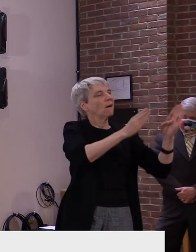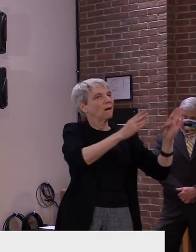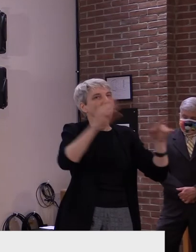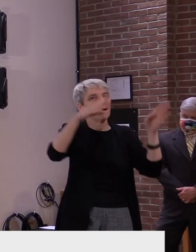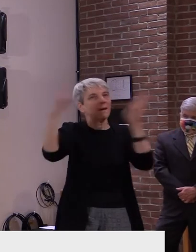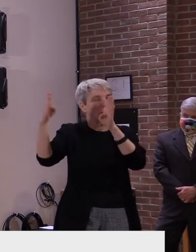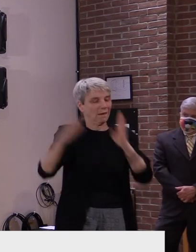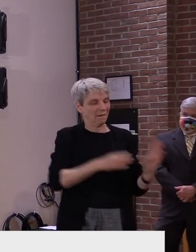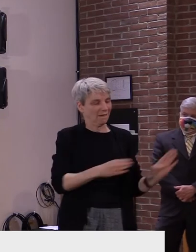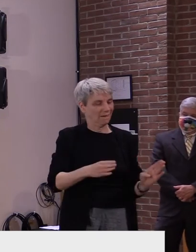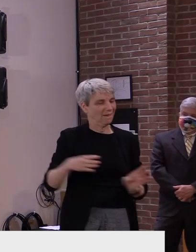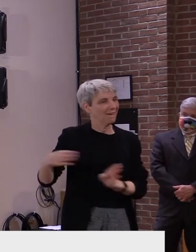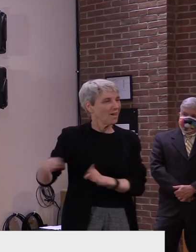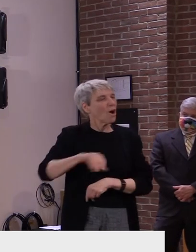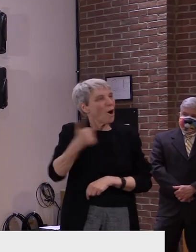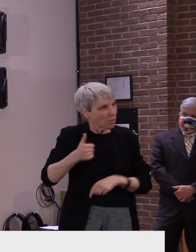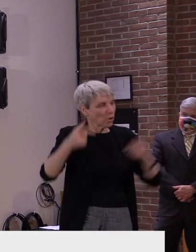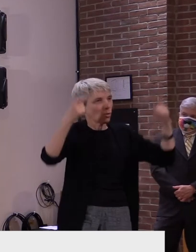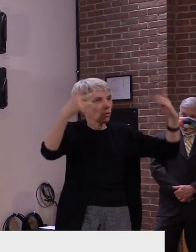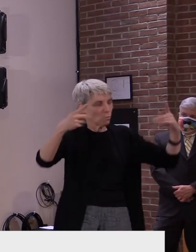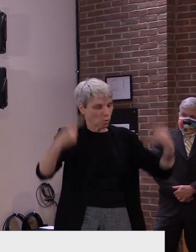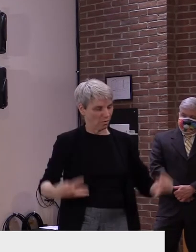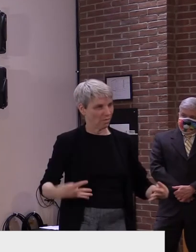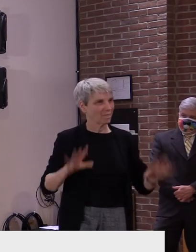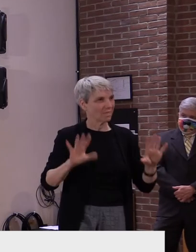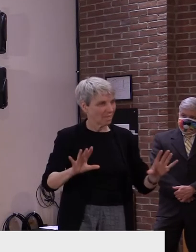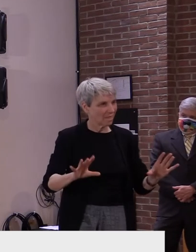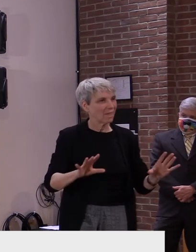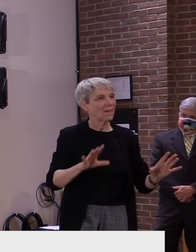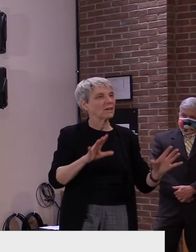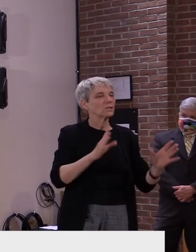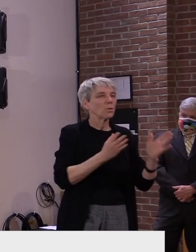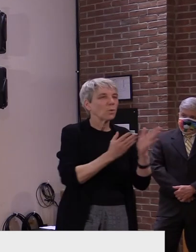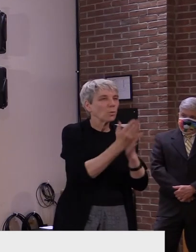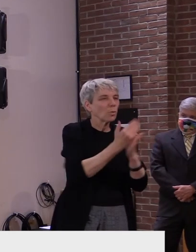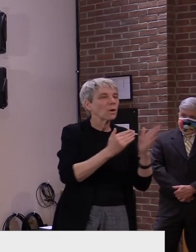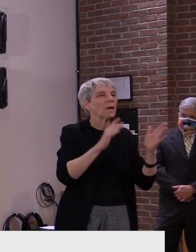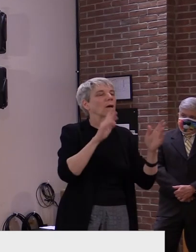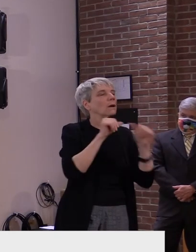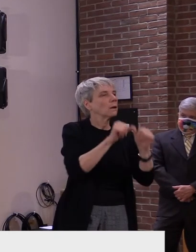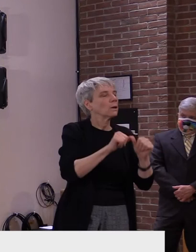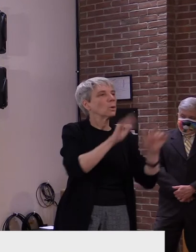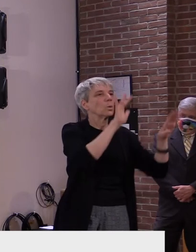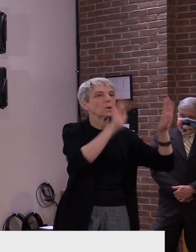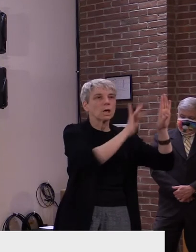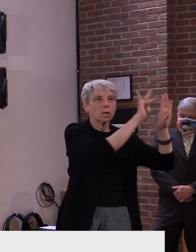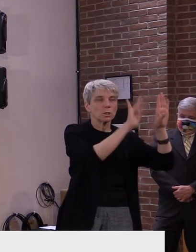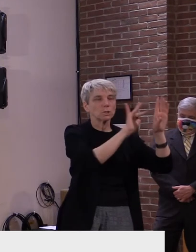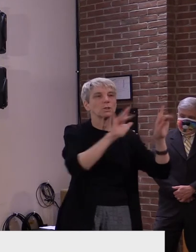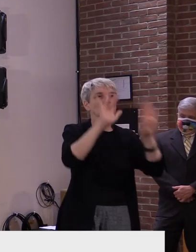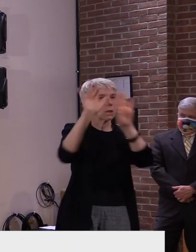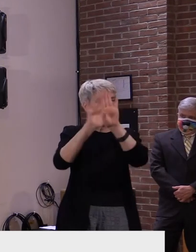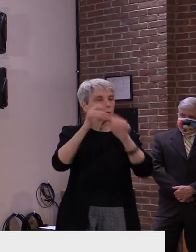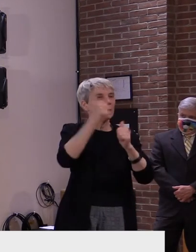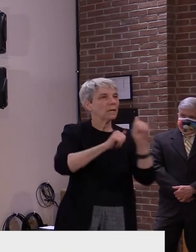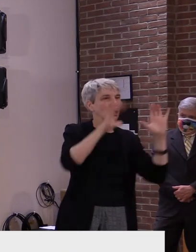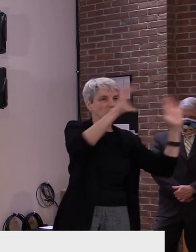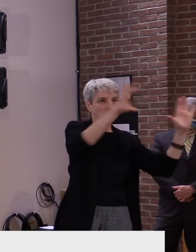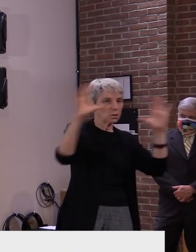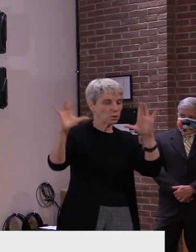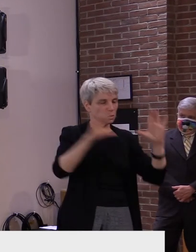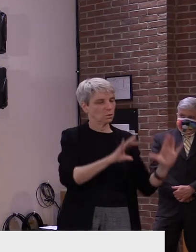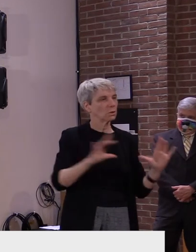at a time that might not be as early a indicator as we would want that things were ahead in a